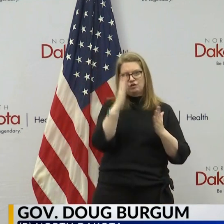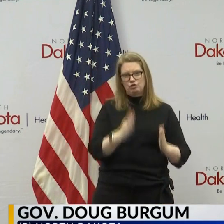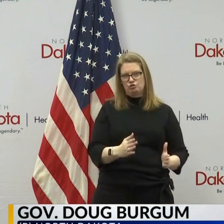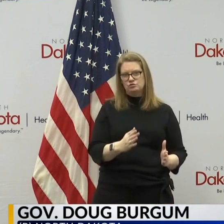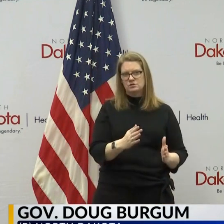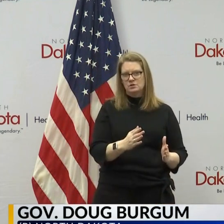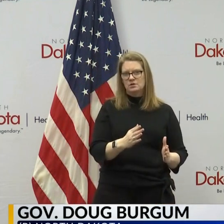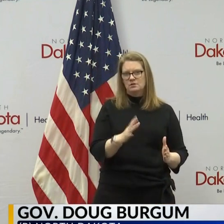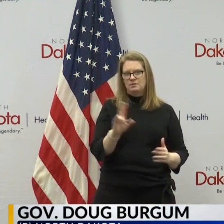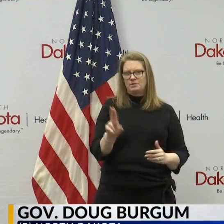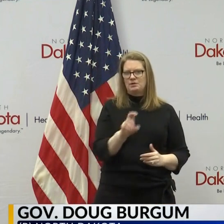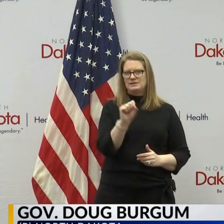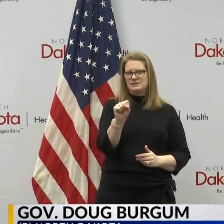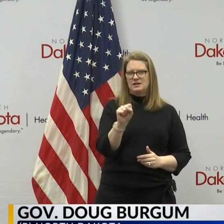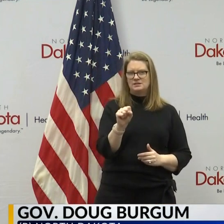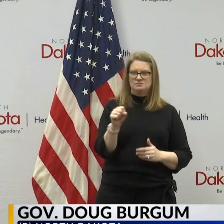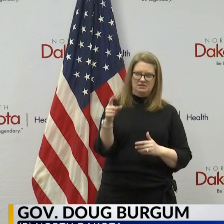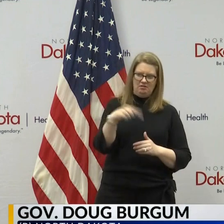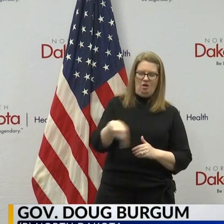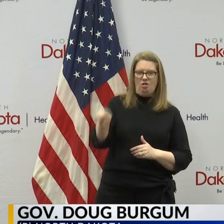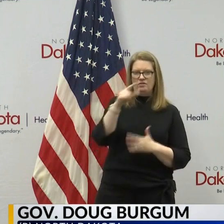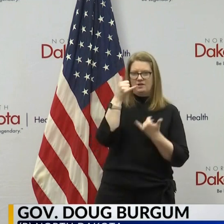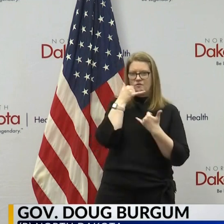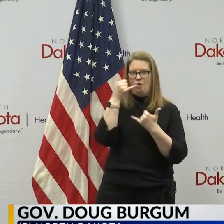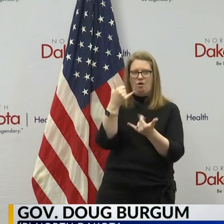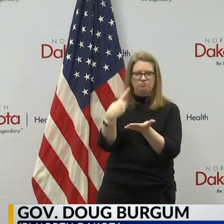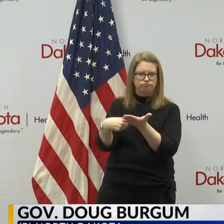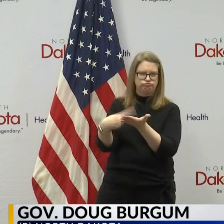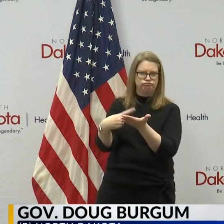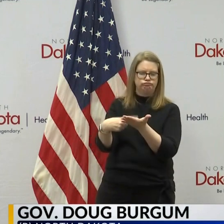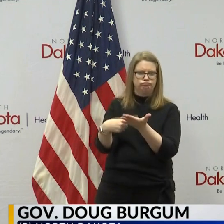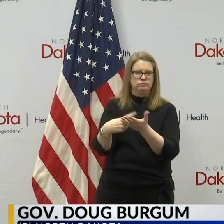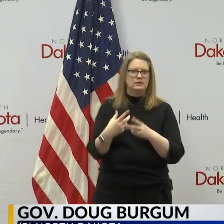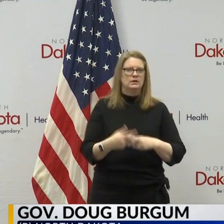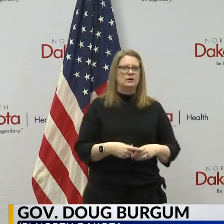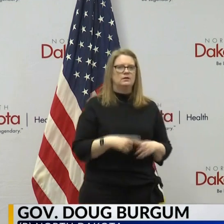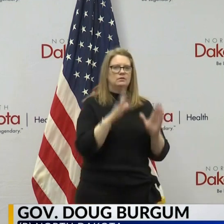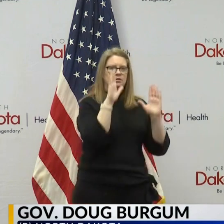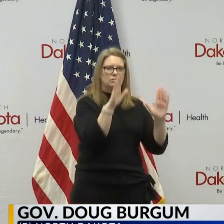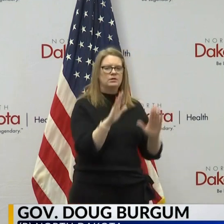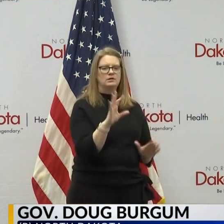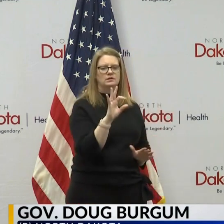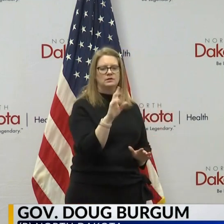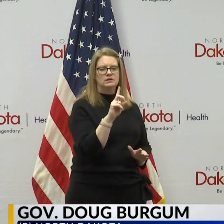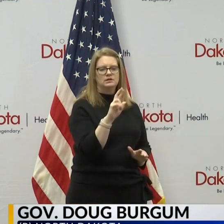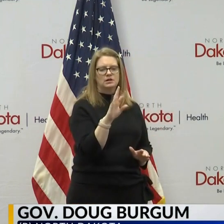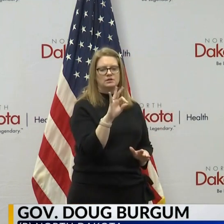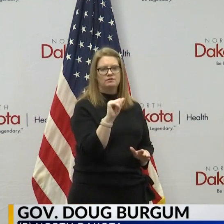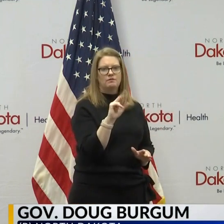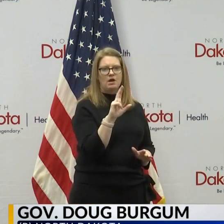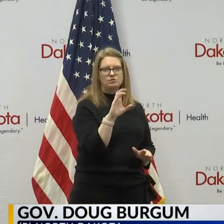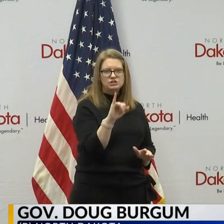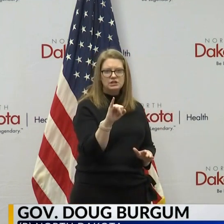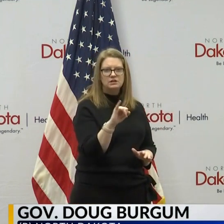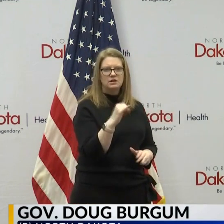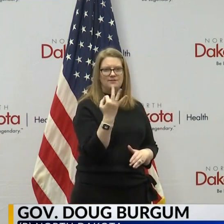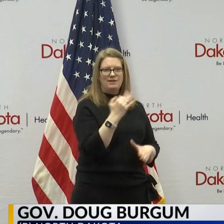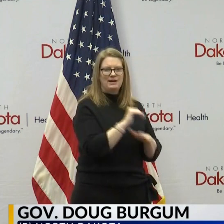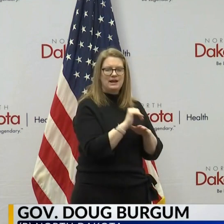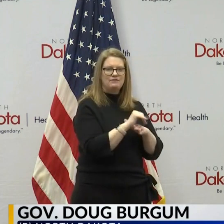U.S. And the staff. We had a great call with Dr. Fauci on Friday night for 40